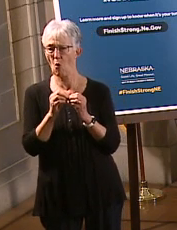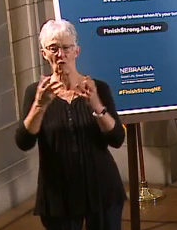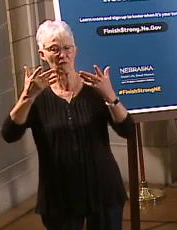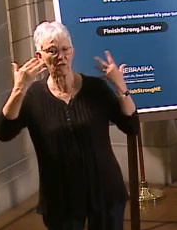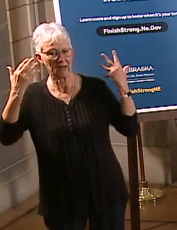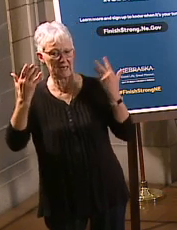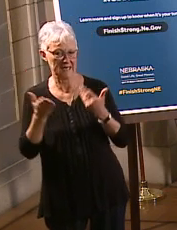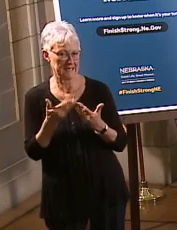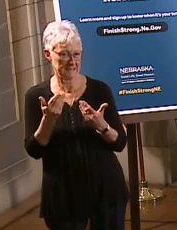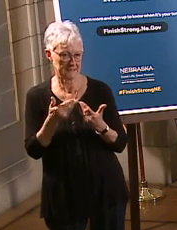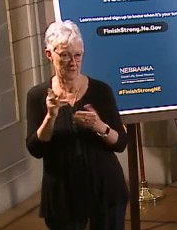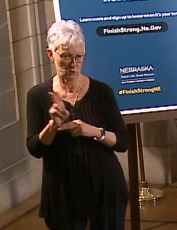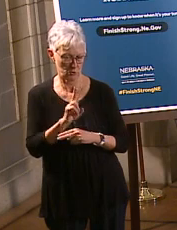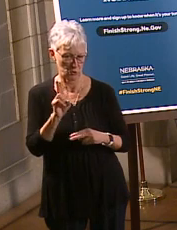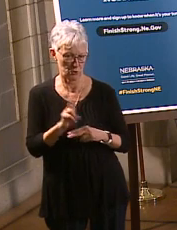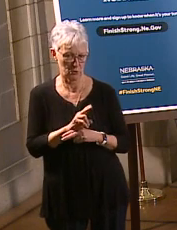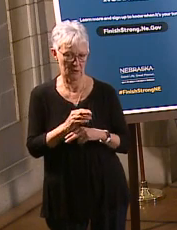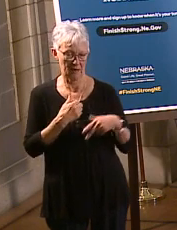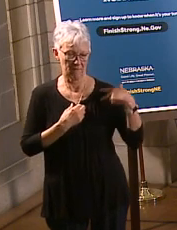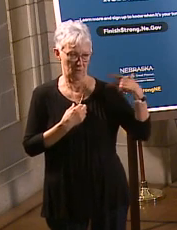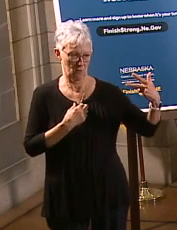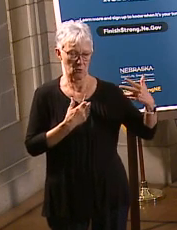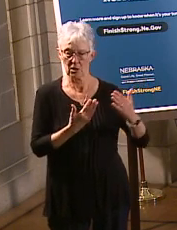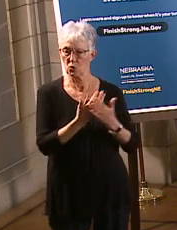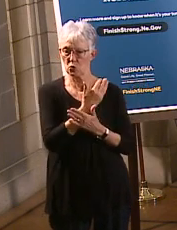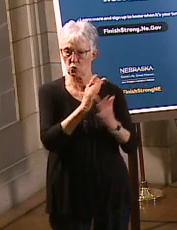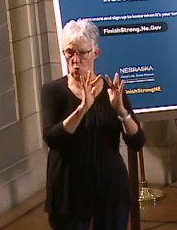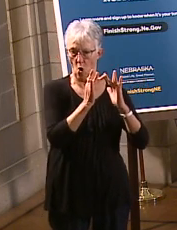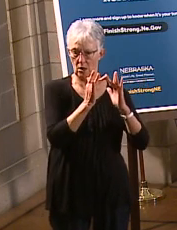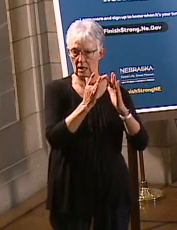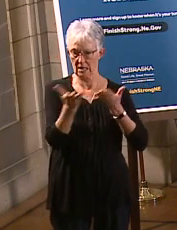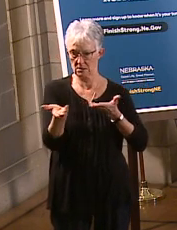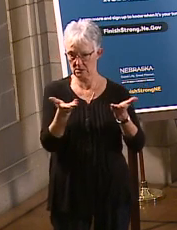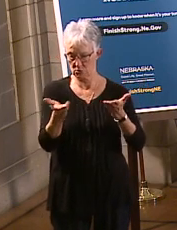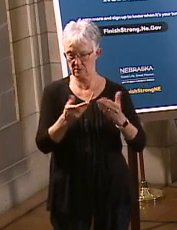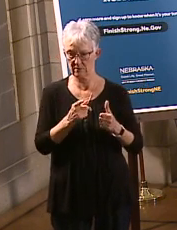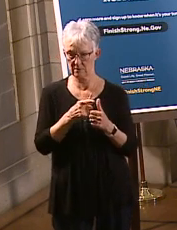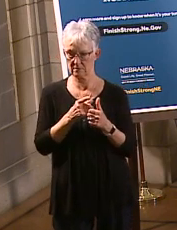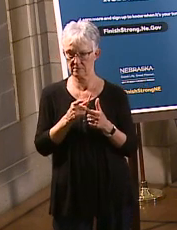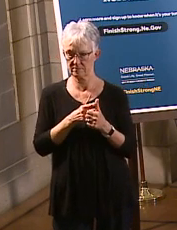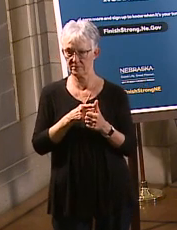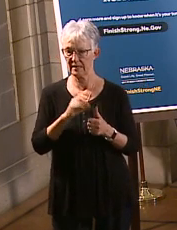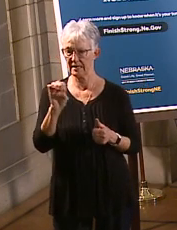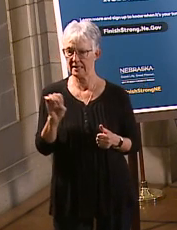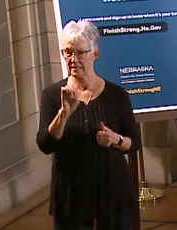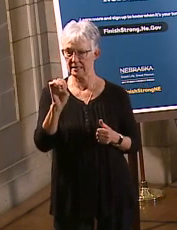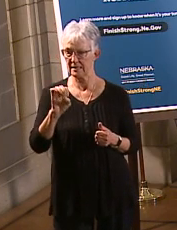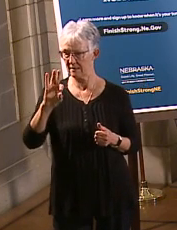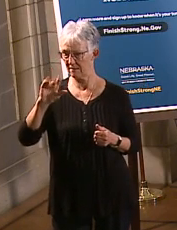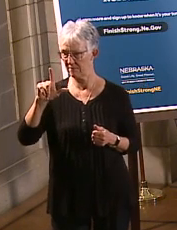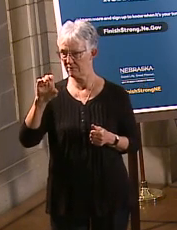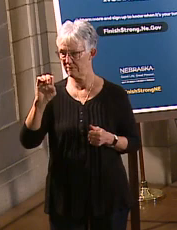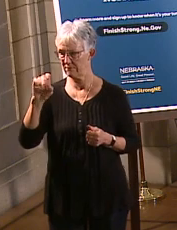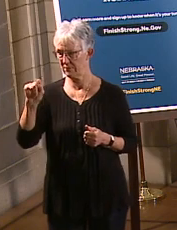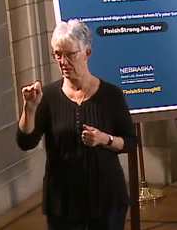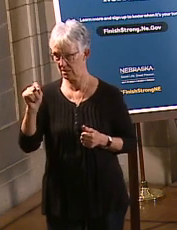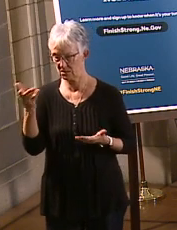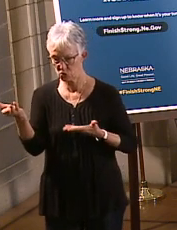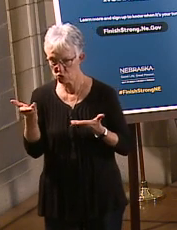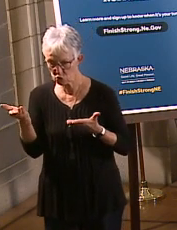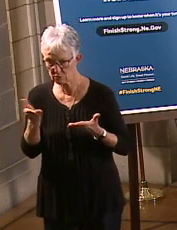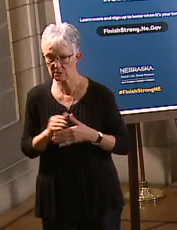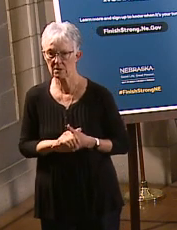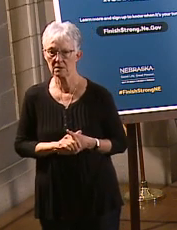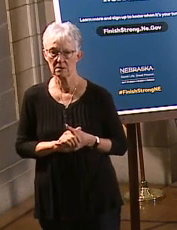which allow our industry partners to save time and money. The first of these services is e-fleet services. Vehicles are required to